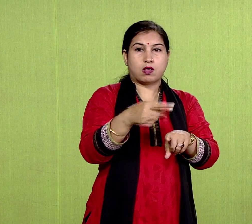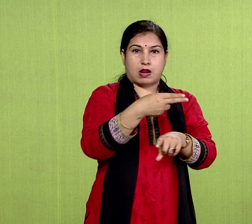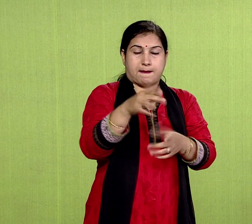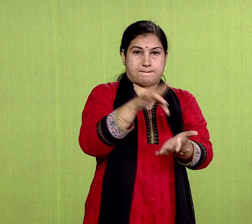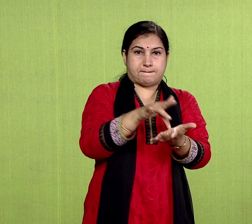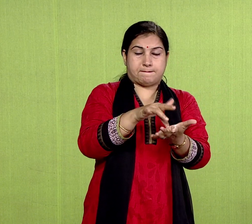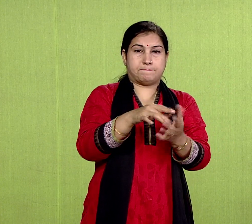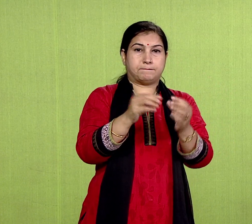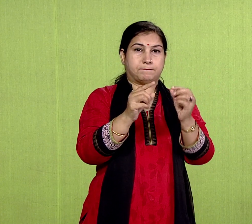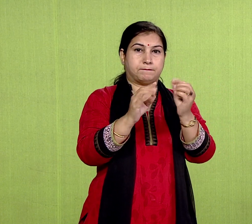Mahajanpadas.